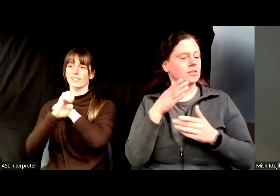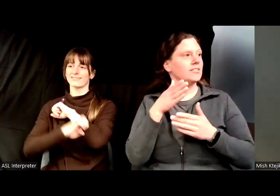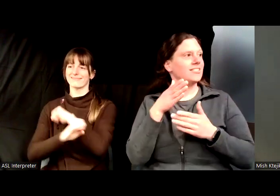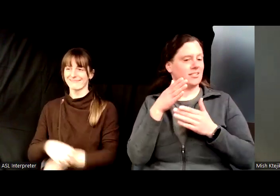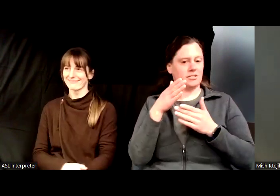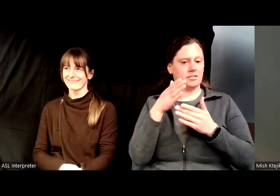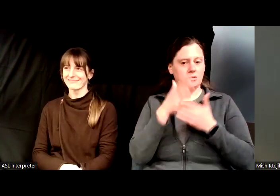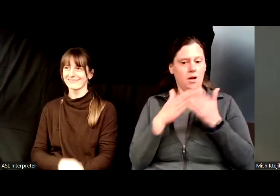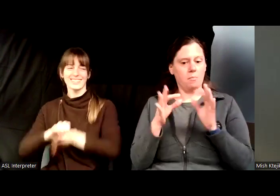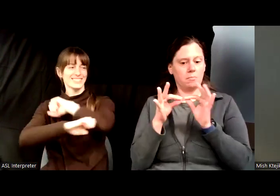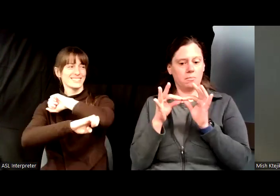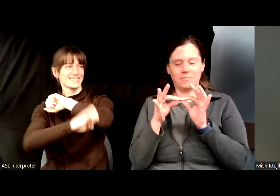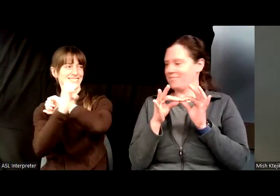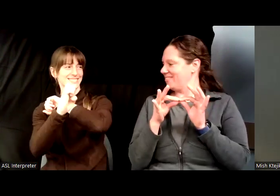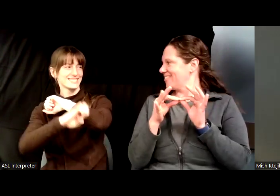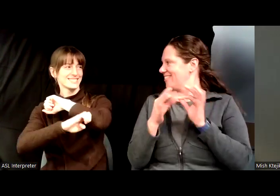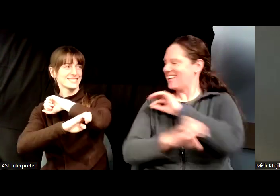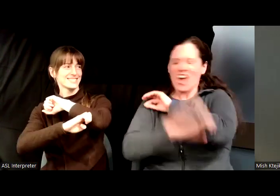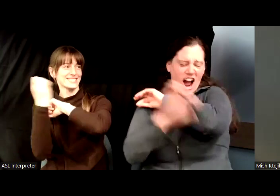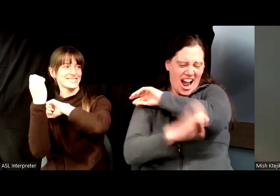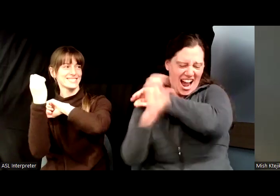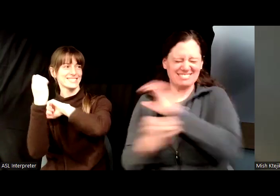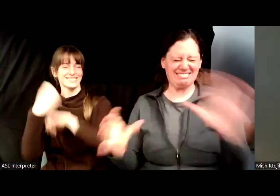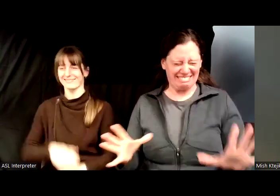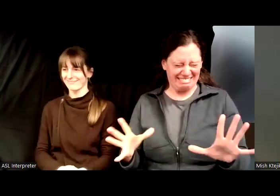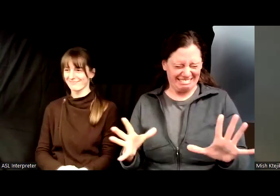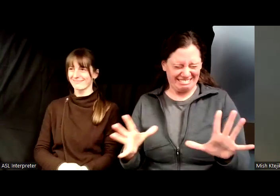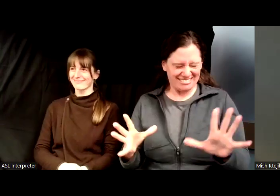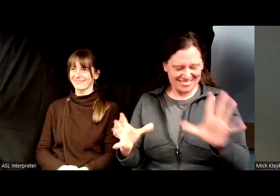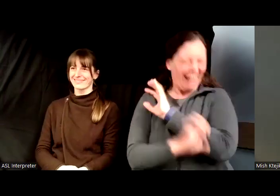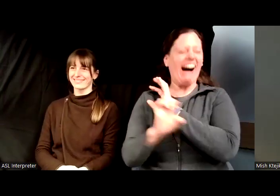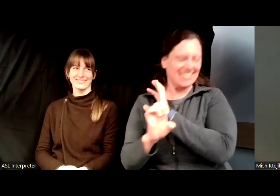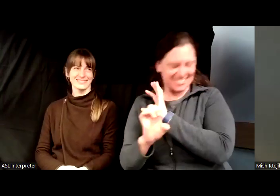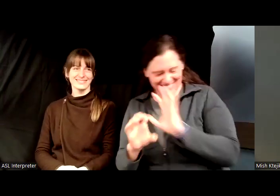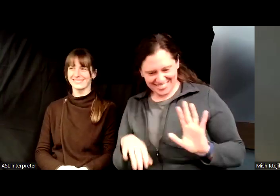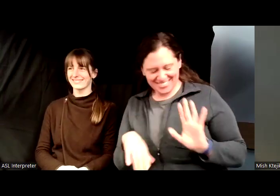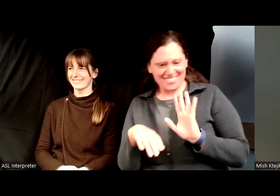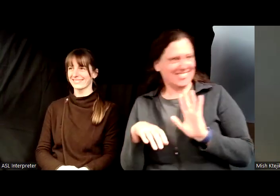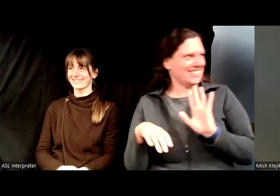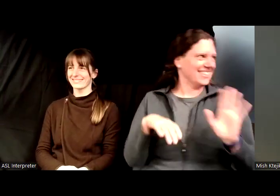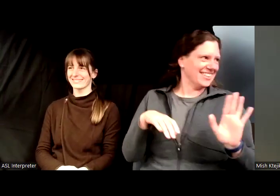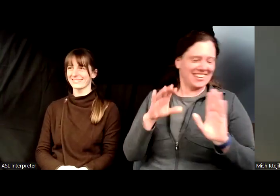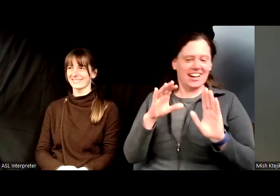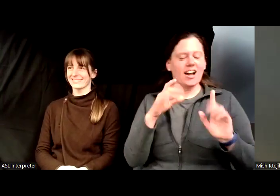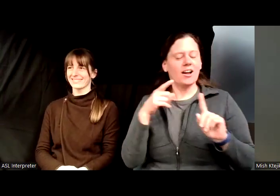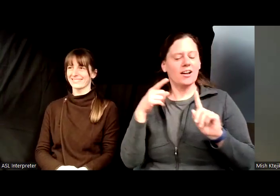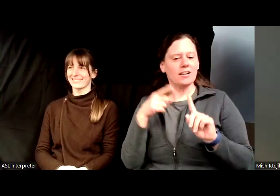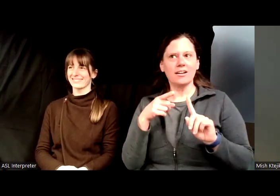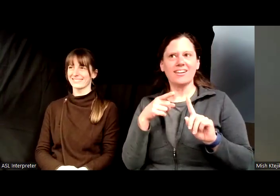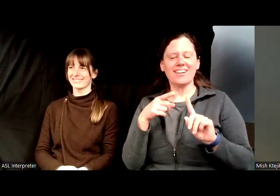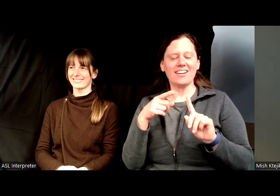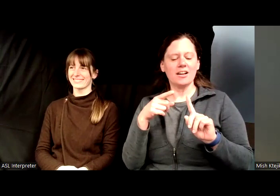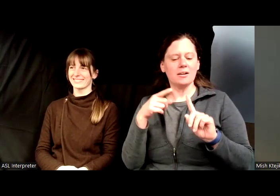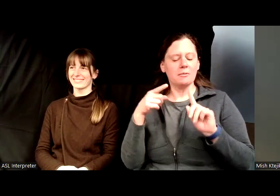Eric, this is Colleen, you were commenting about, oh darn it, I was doing it wrong again. Okay, sorry, Eric, I'm getting your name something good. Okay.